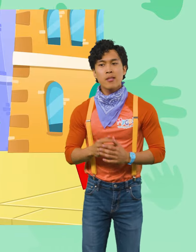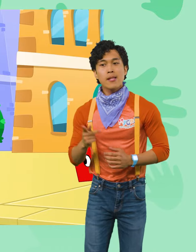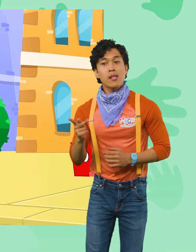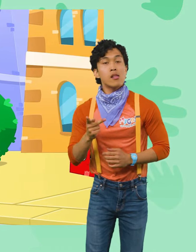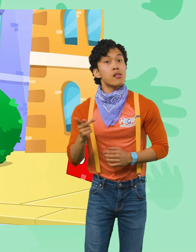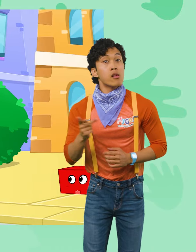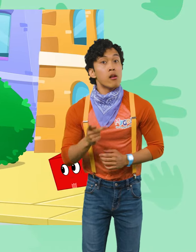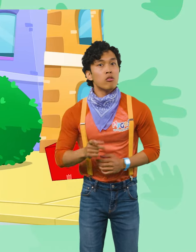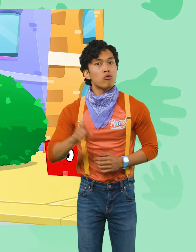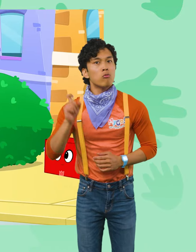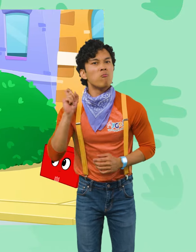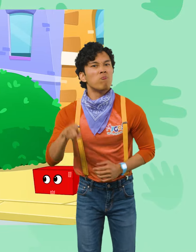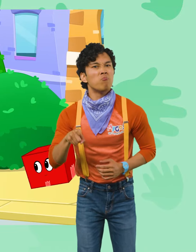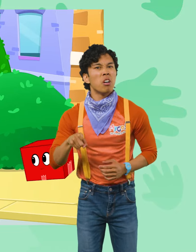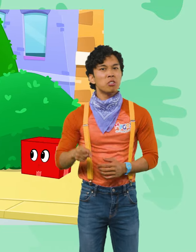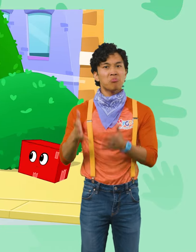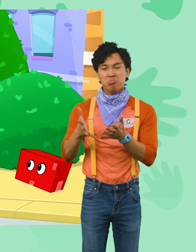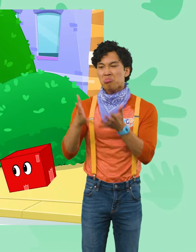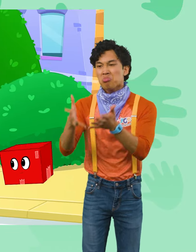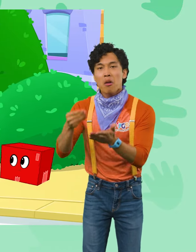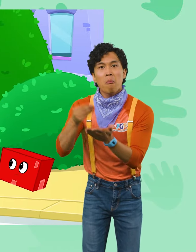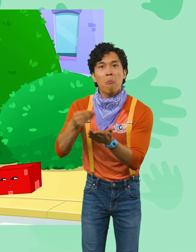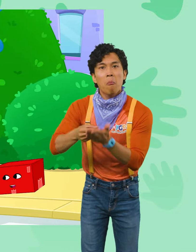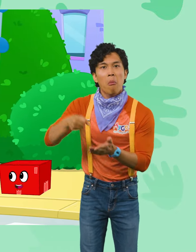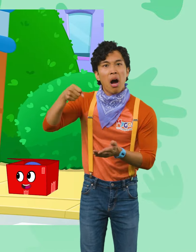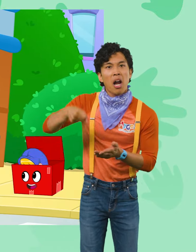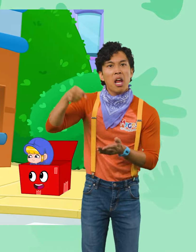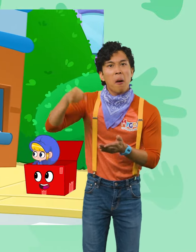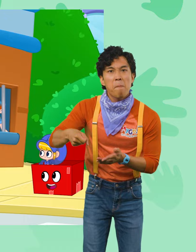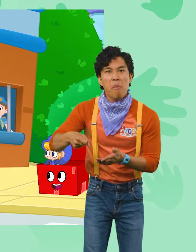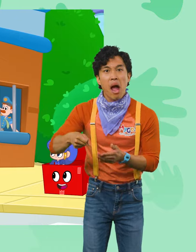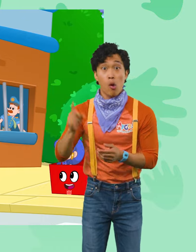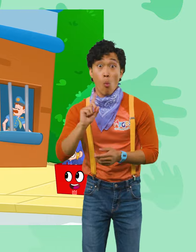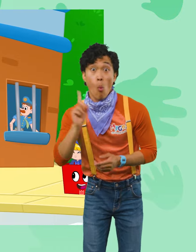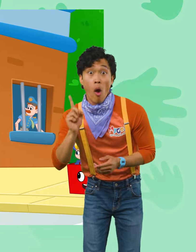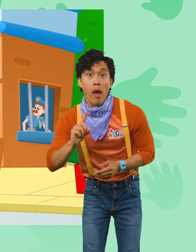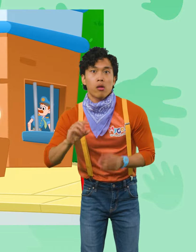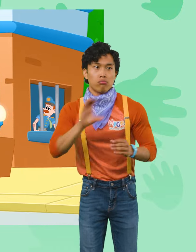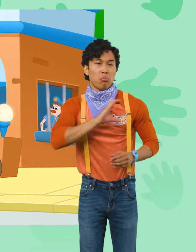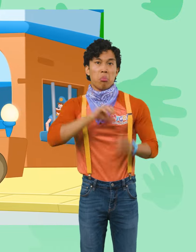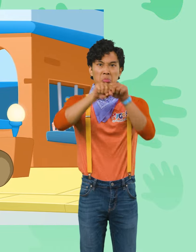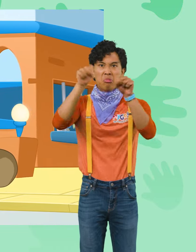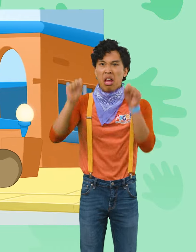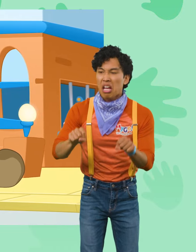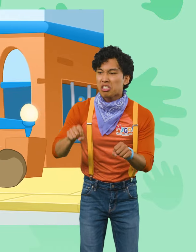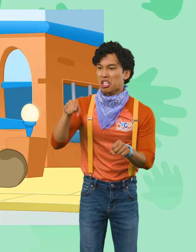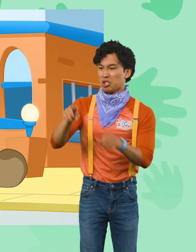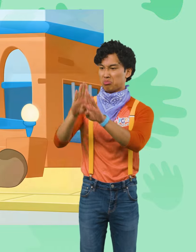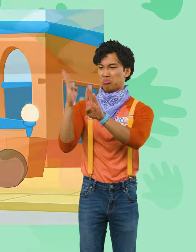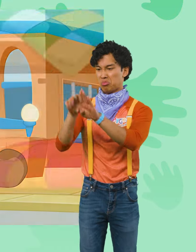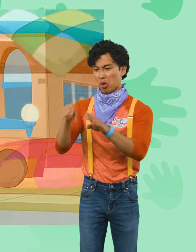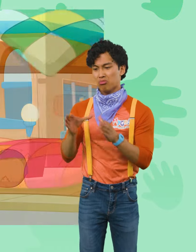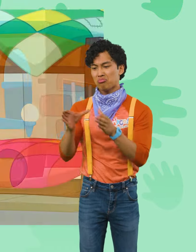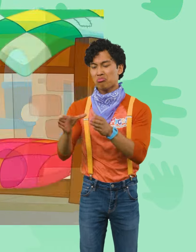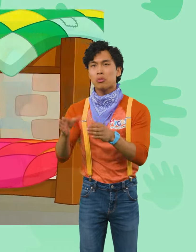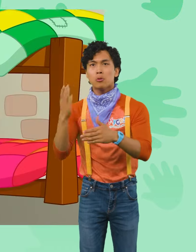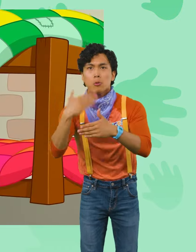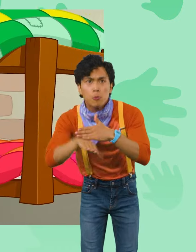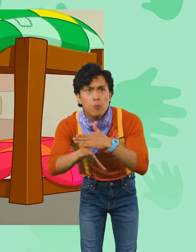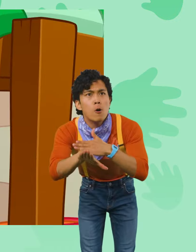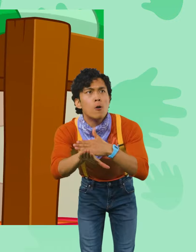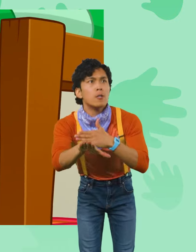They have to leave their bag of loot at the door of the police station and go inside. They